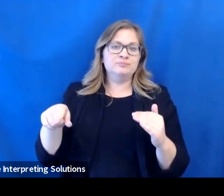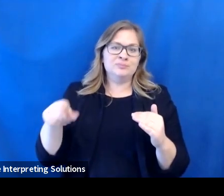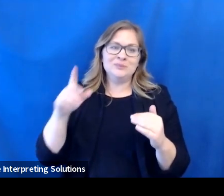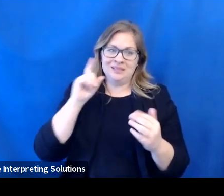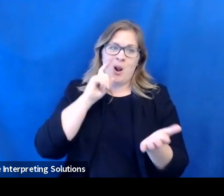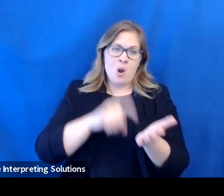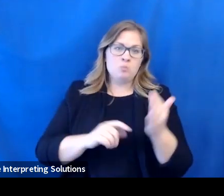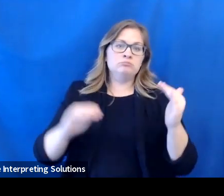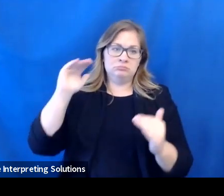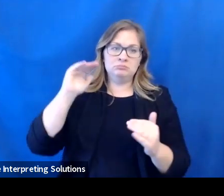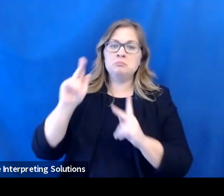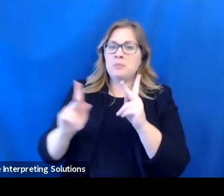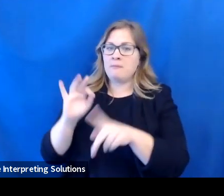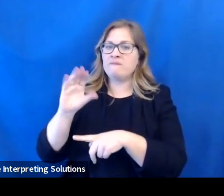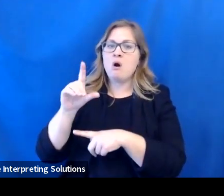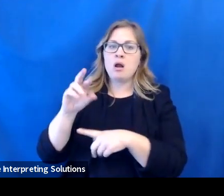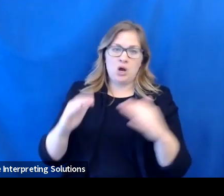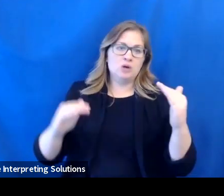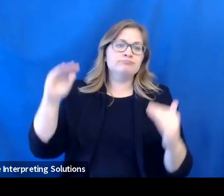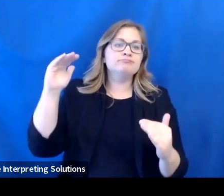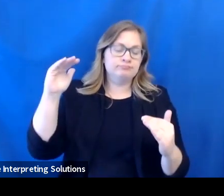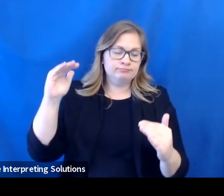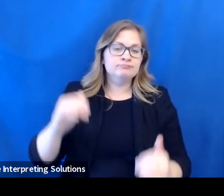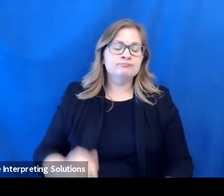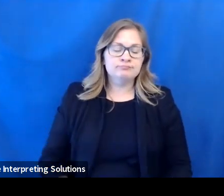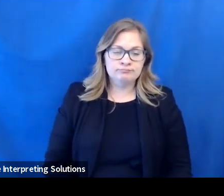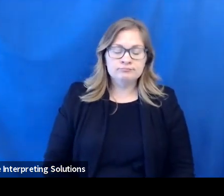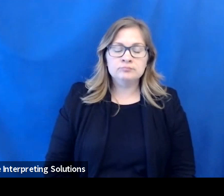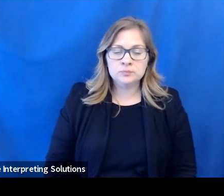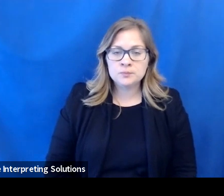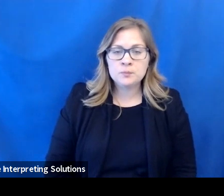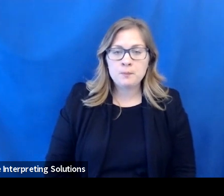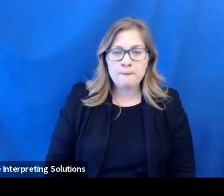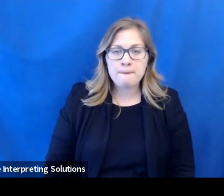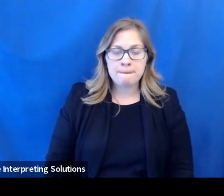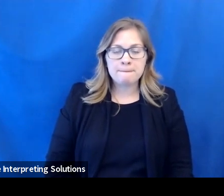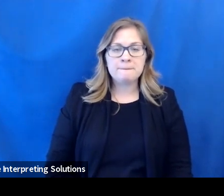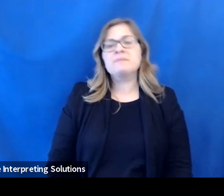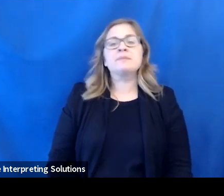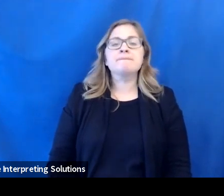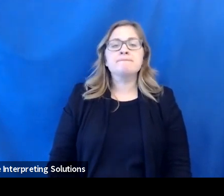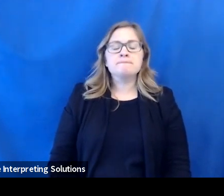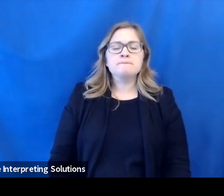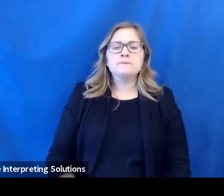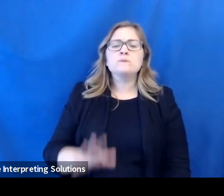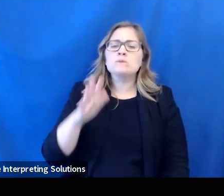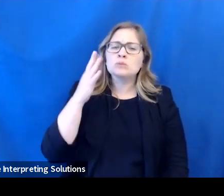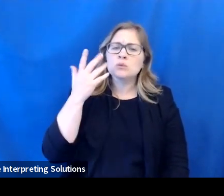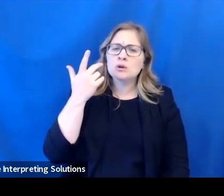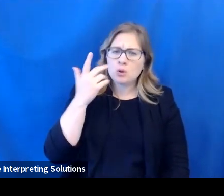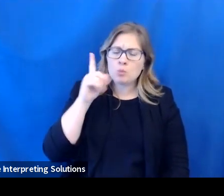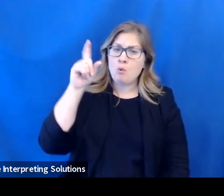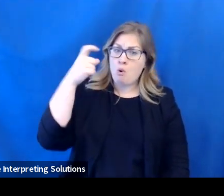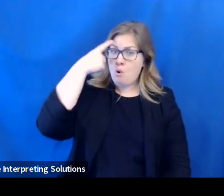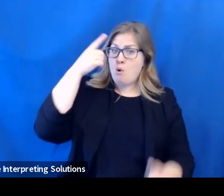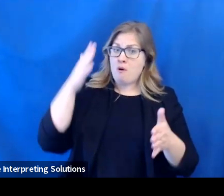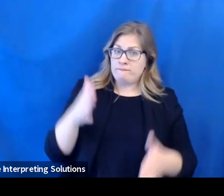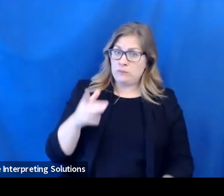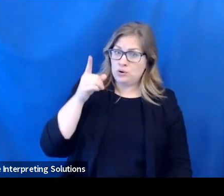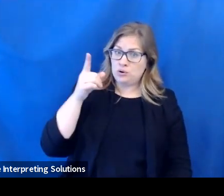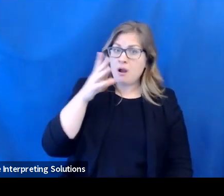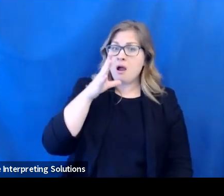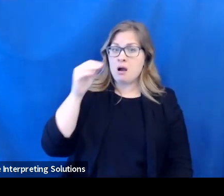said a moment ago. And so given that, Deed's doing a couple of things under the direction of the governor and lieutenant governor to focus on